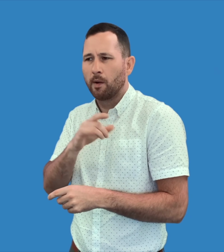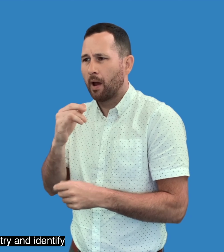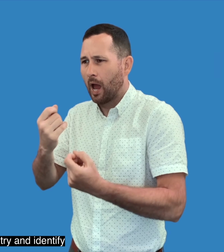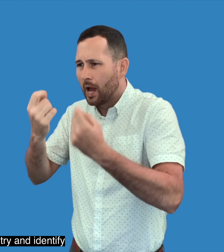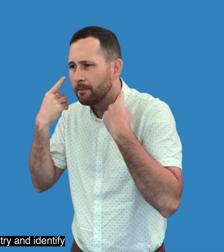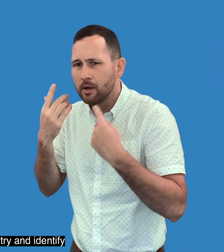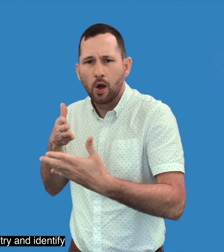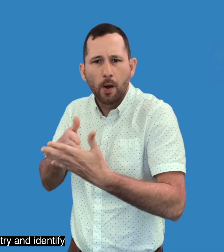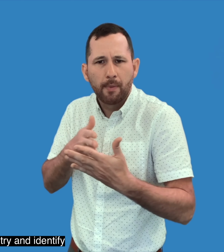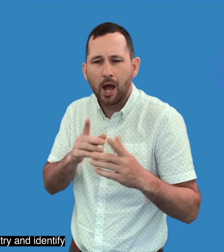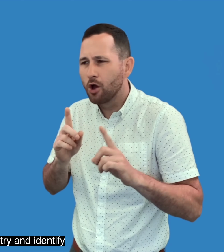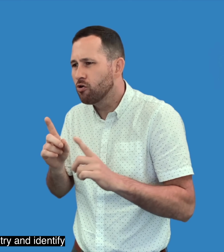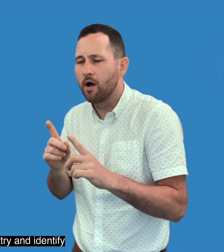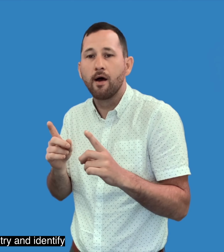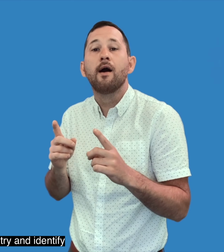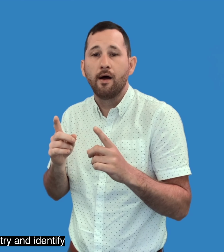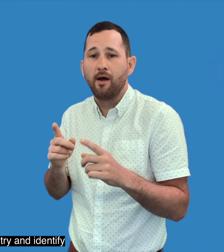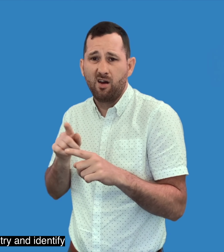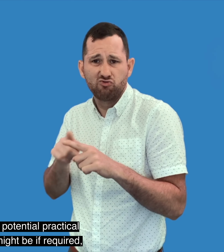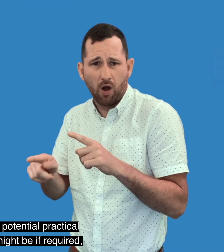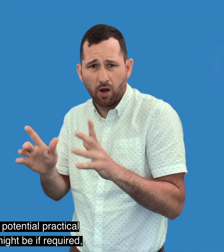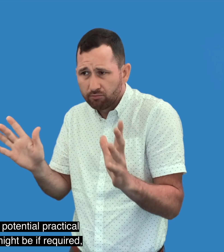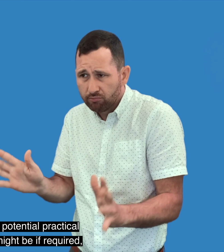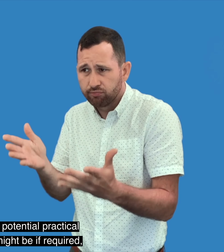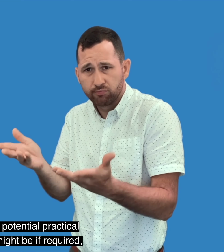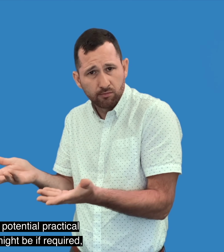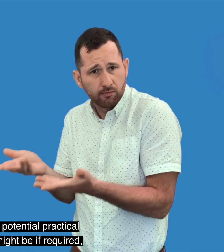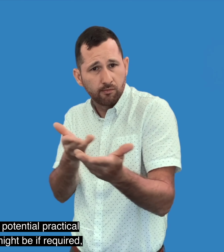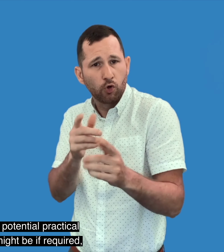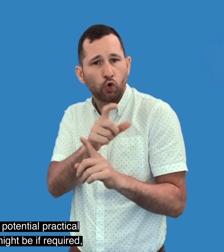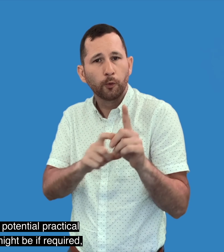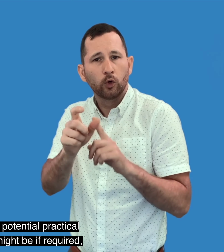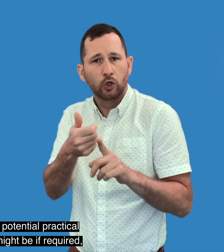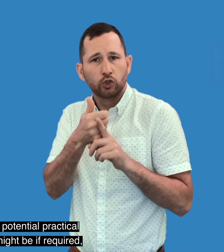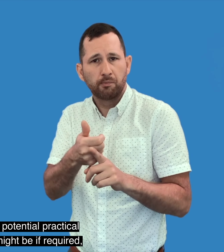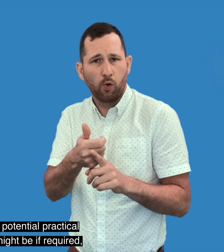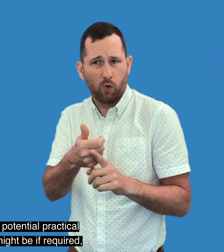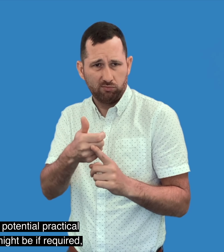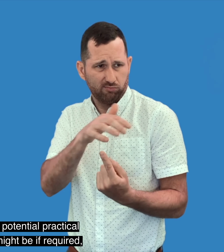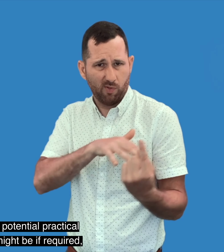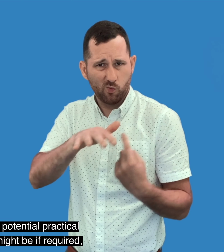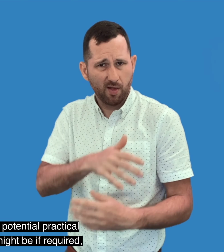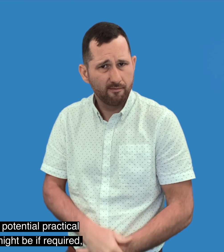If so, try and identify what the potential practical barriers might be if required.